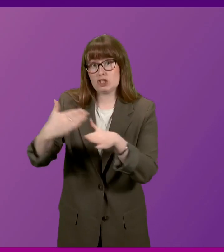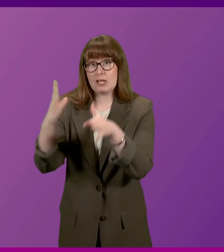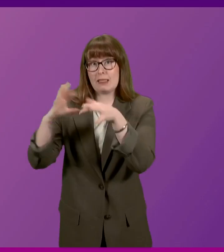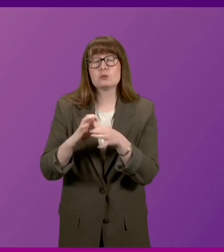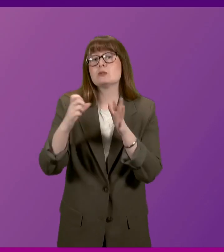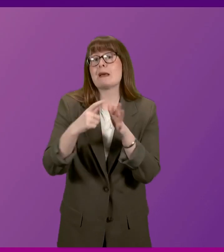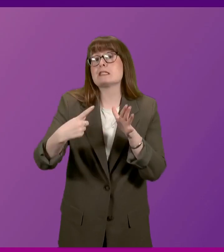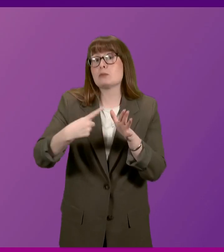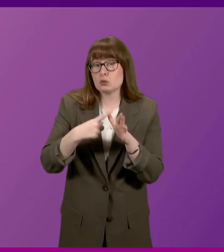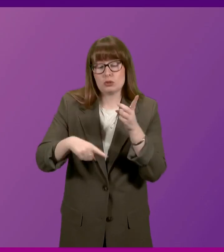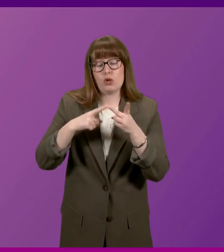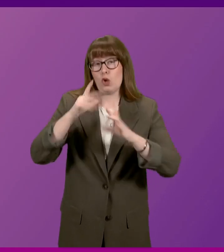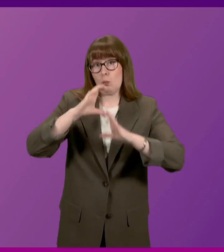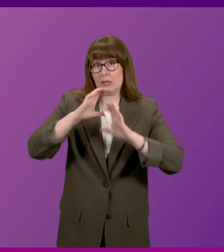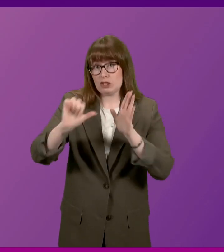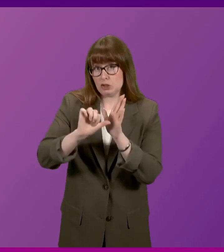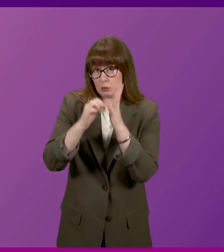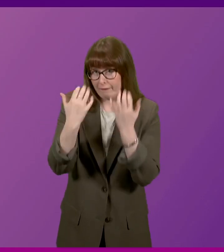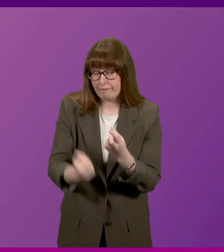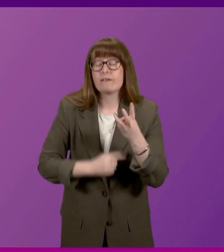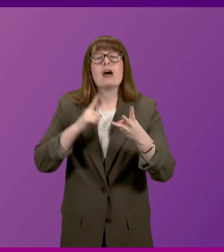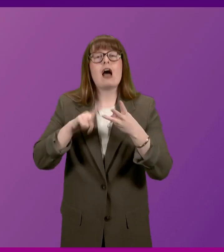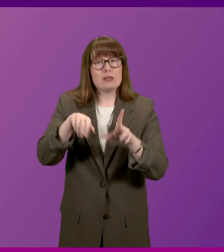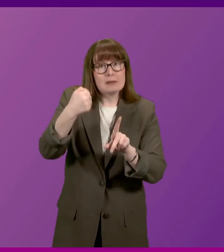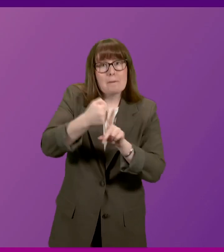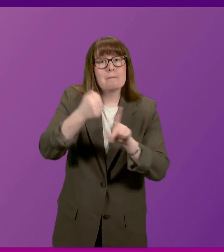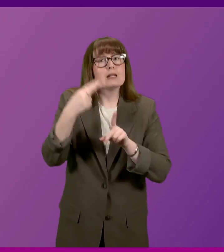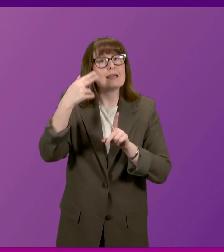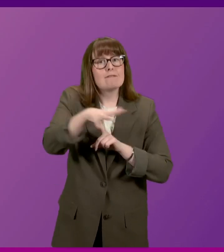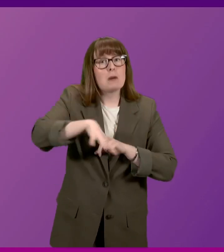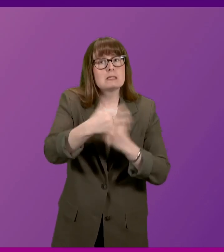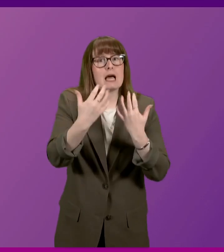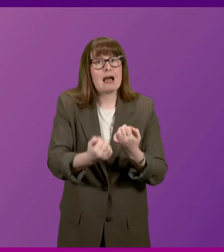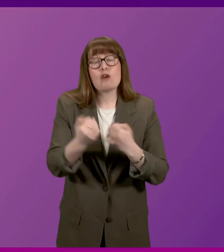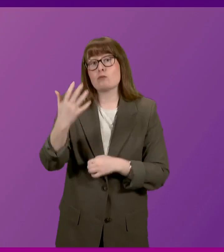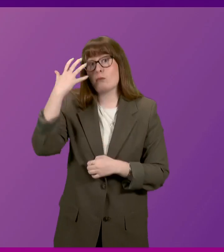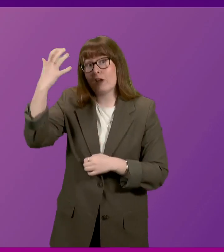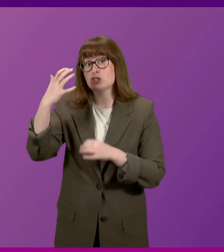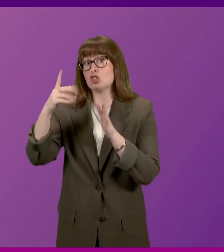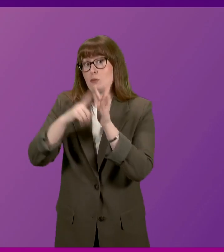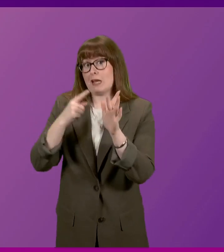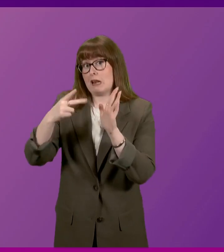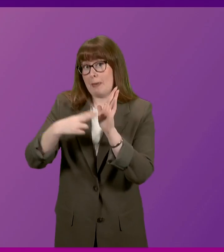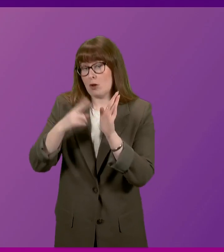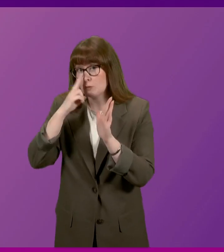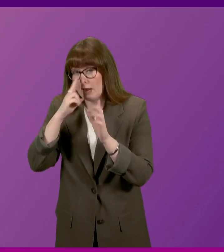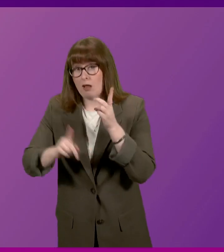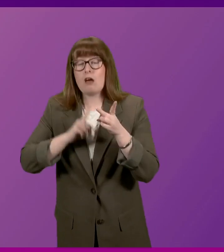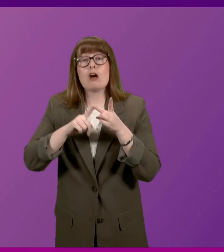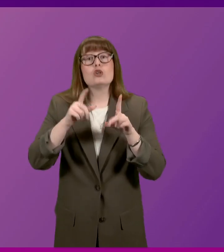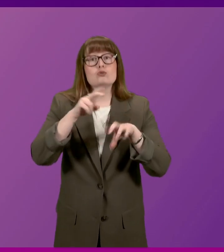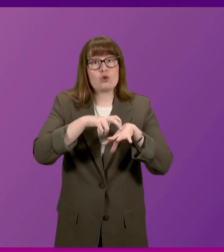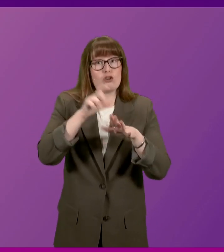domestic abuse, communication issues and the impact on deaf families by Professor Jemina Napier, Dr Claire